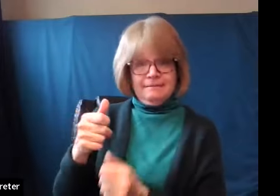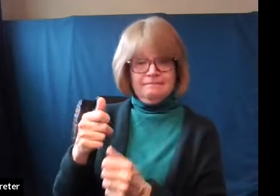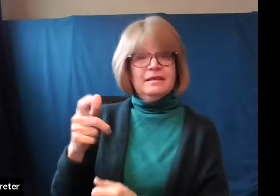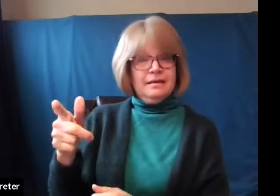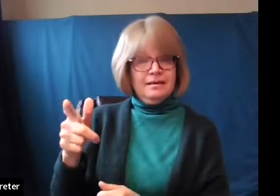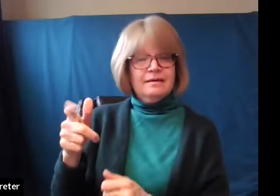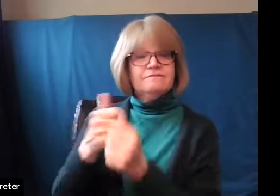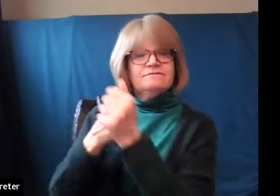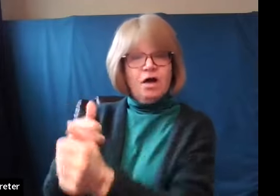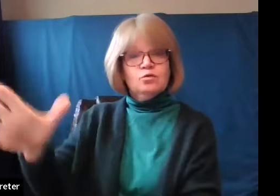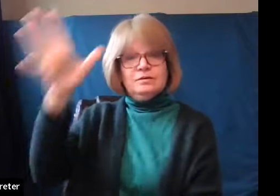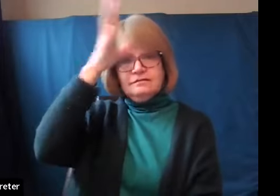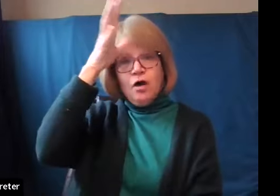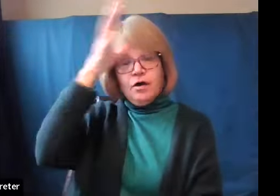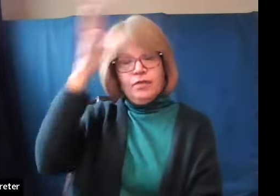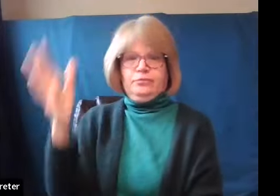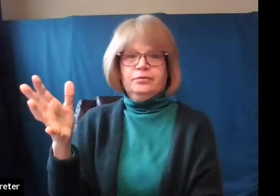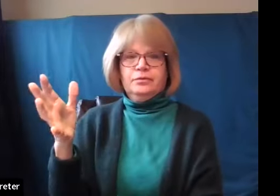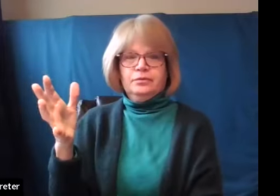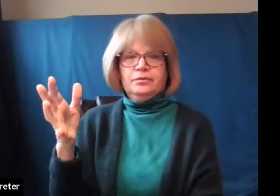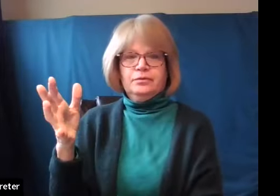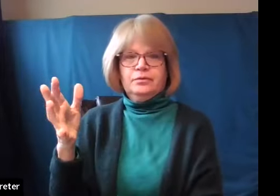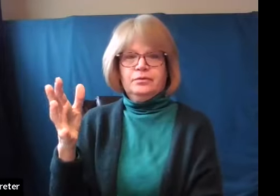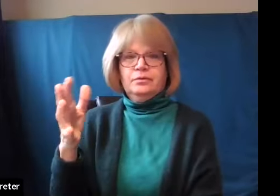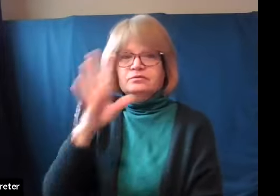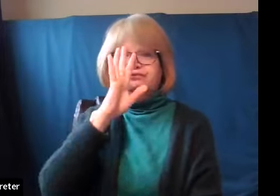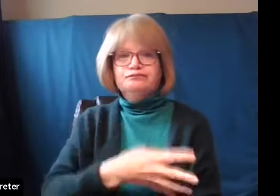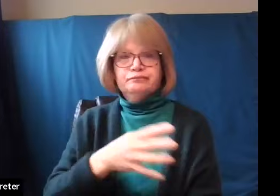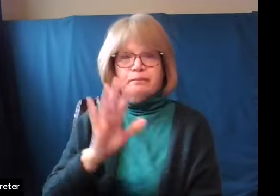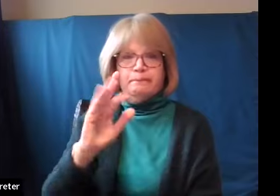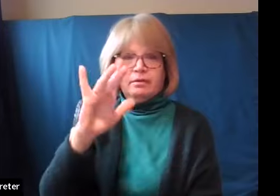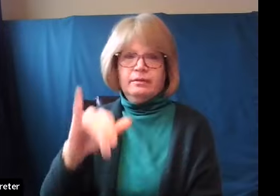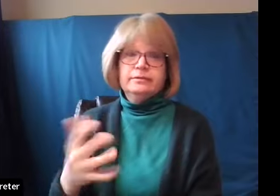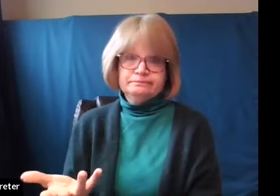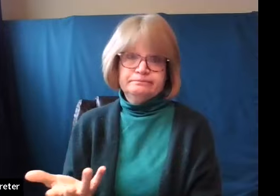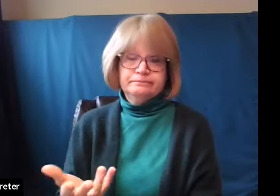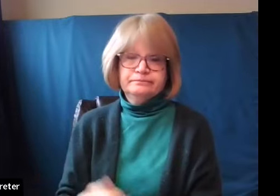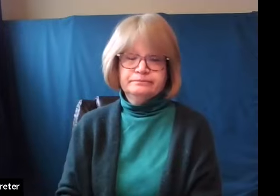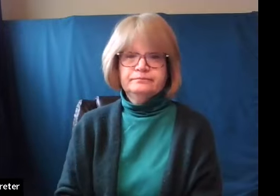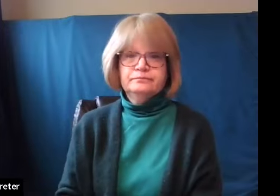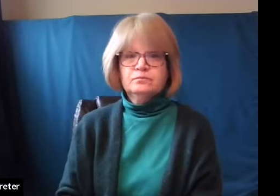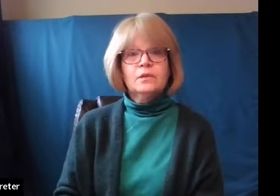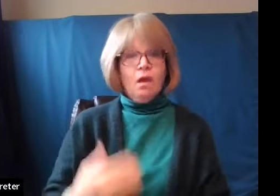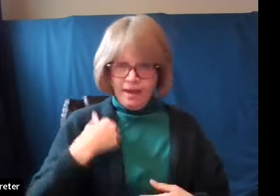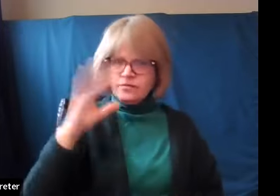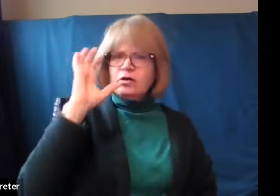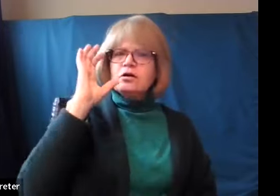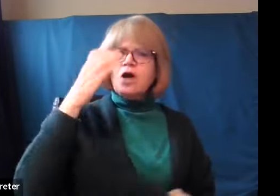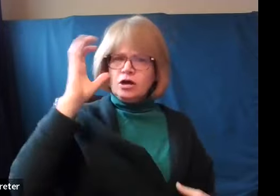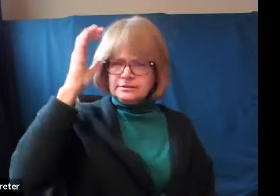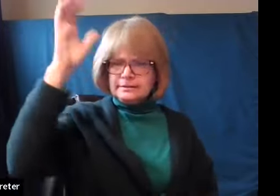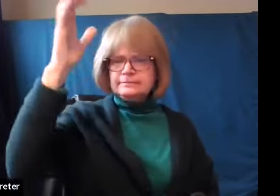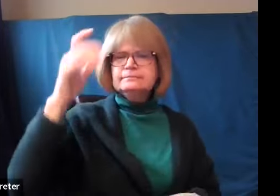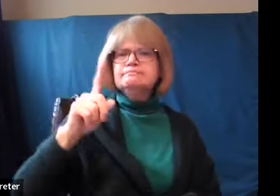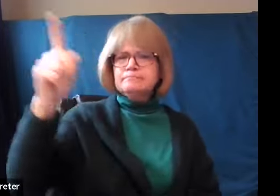in his father's footsteps to this day, also disregarding Billy. "I have a cousin in the Lehigh Valley